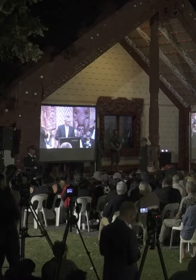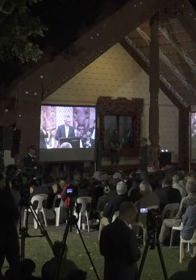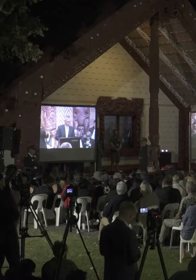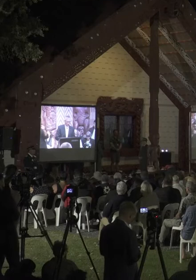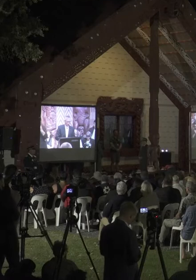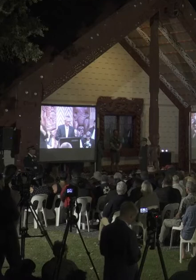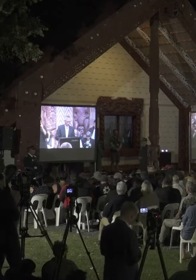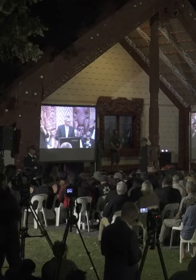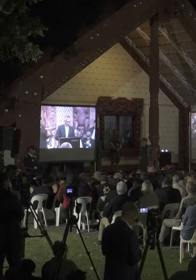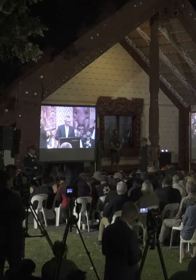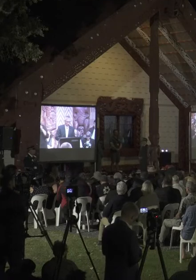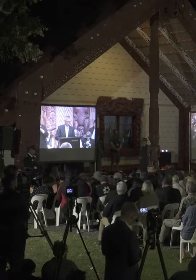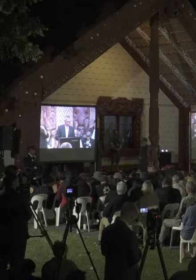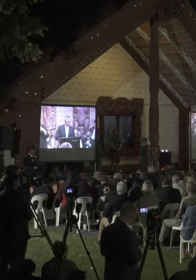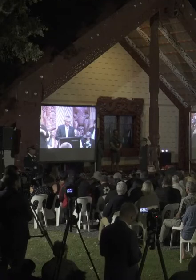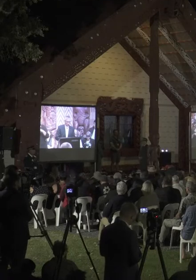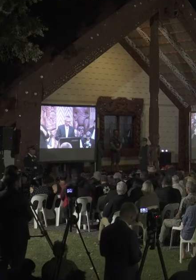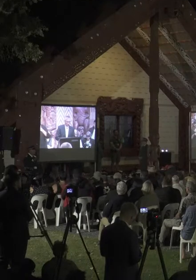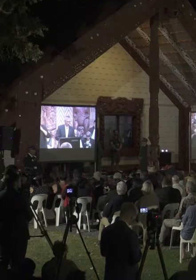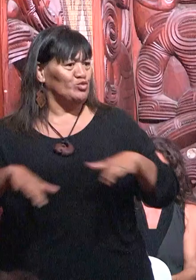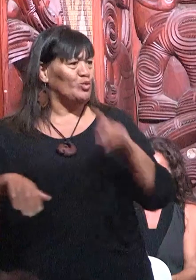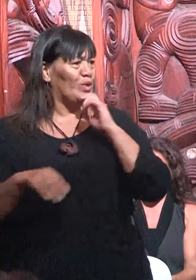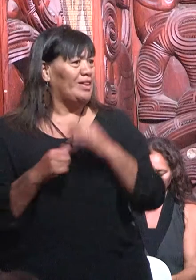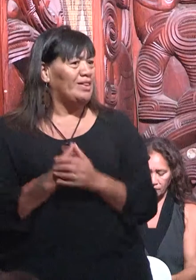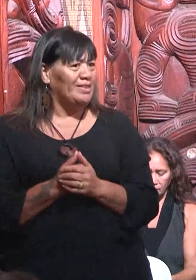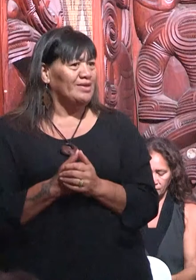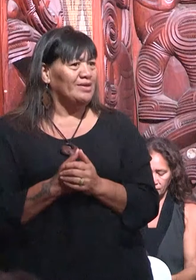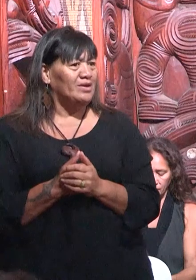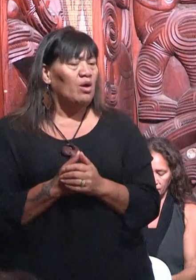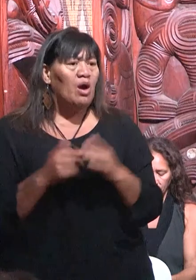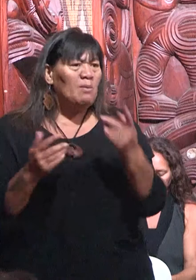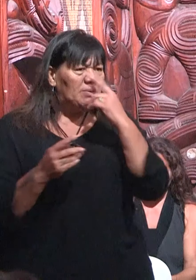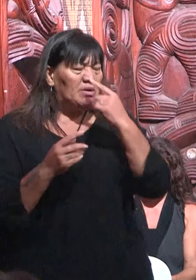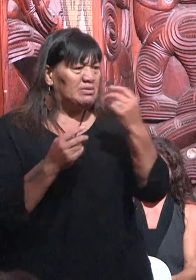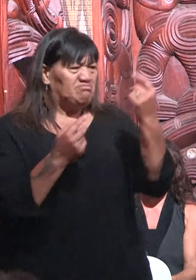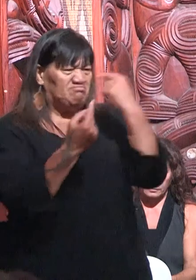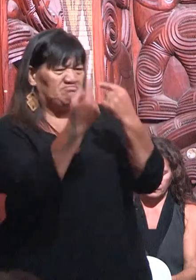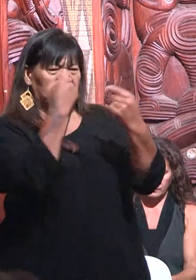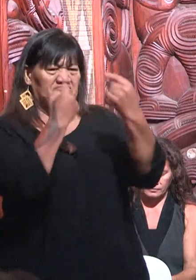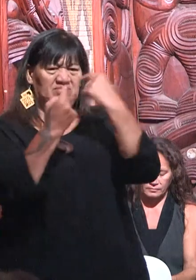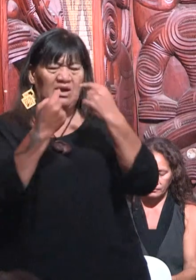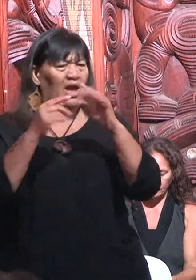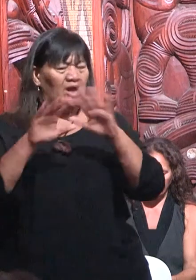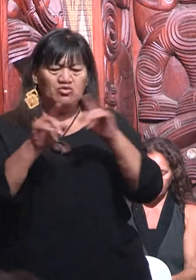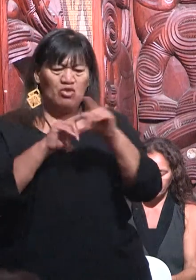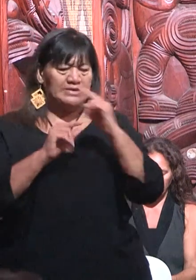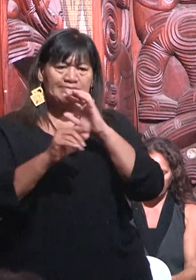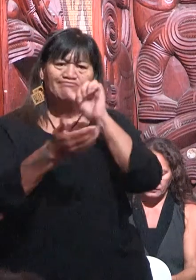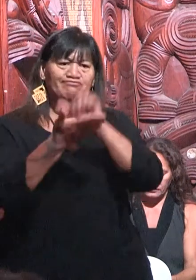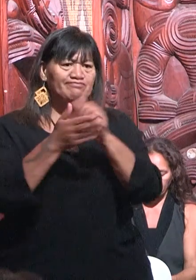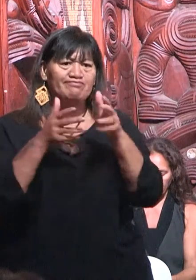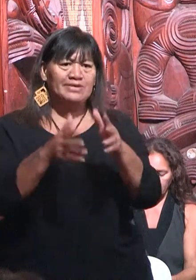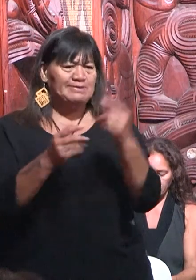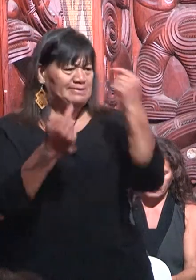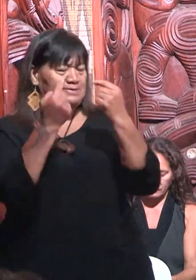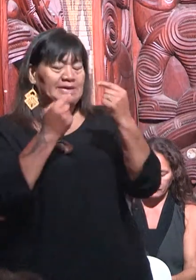be called children of God. Blessed are those who are persecuted for righteousness' sake, for theirs is